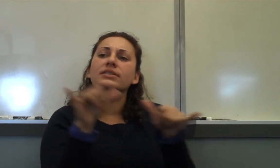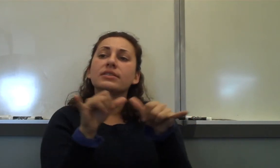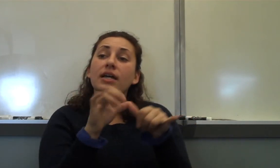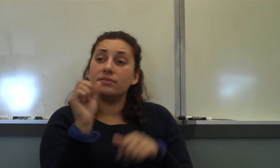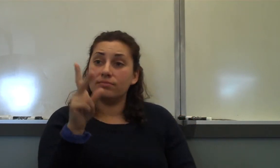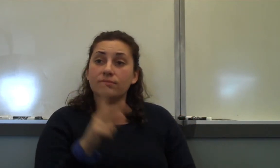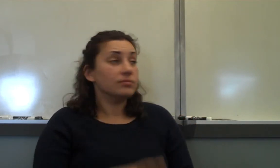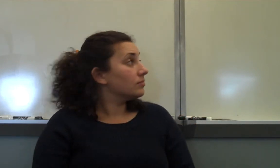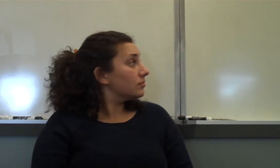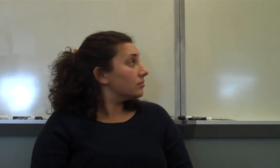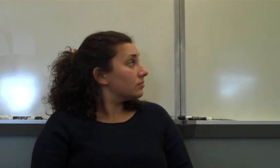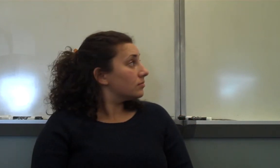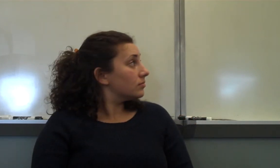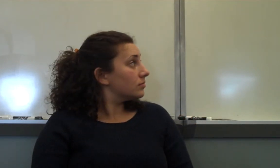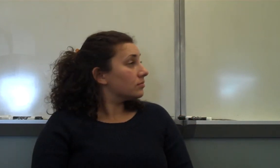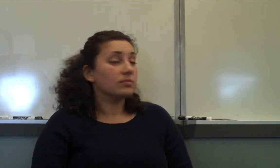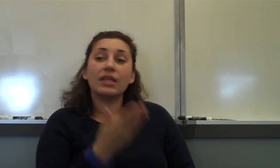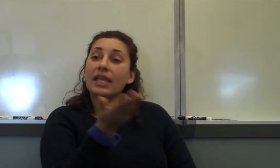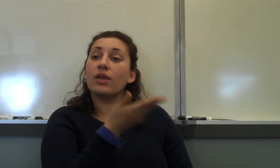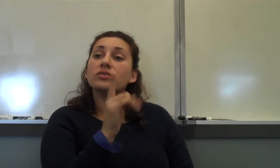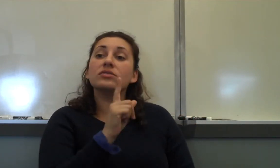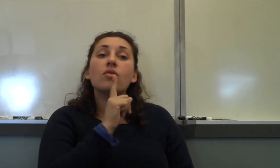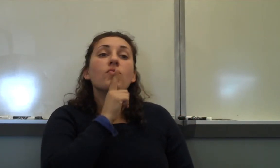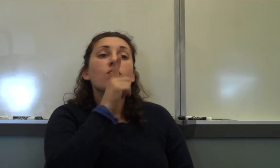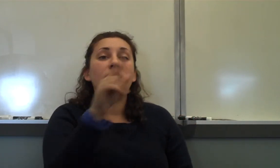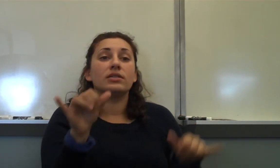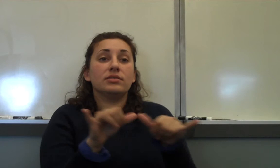All right, here's the real Mona Lisa size.